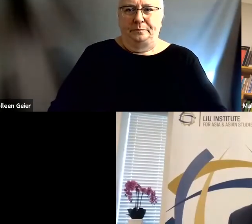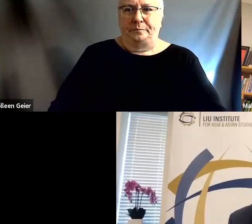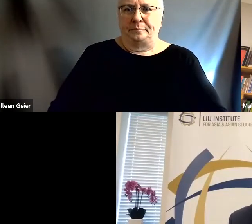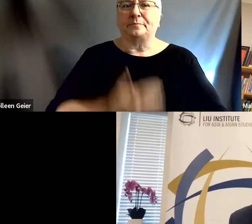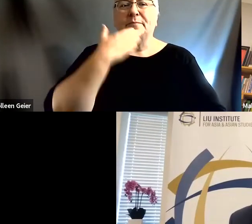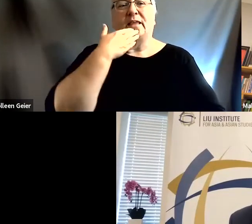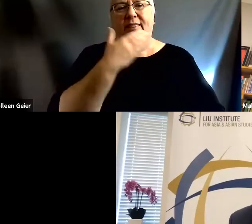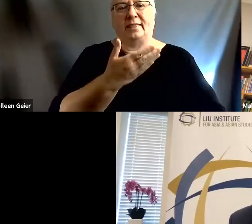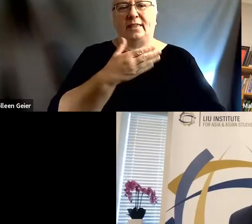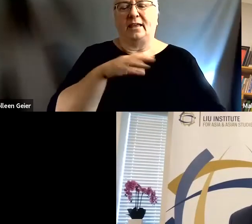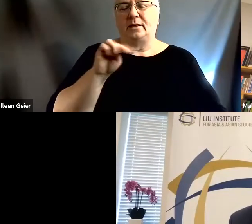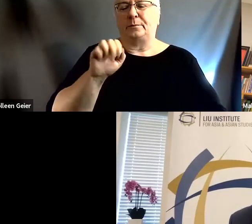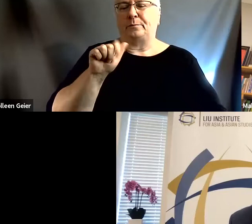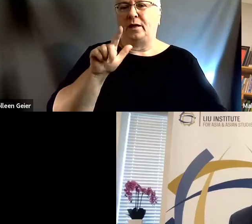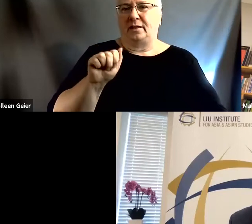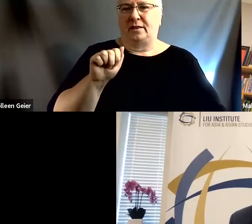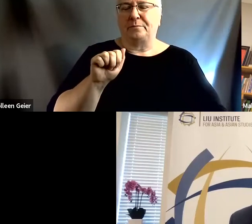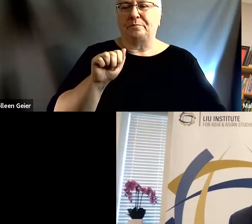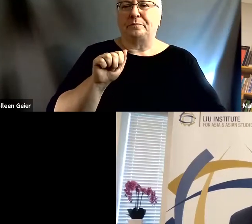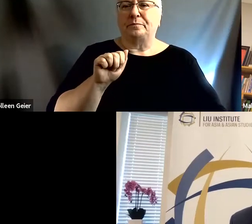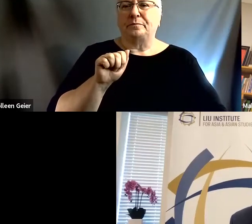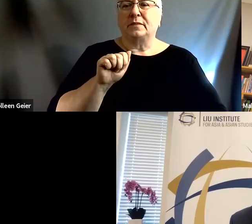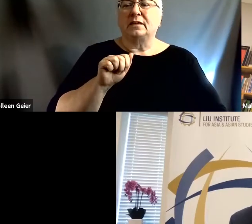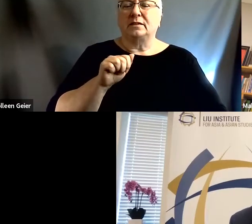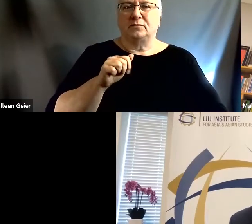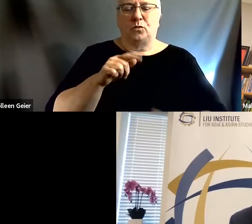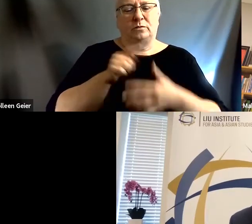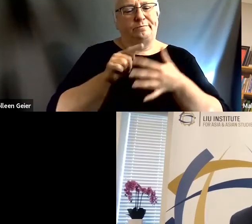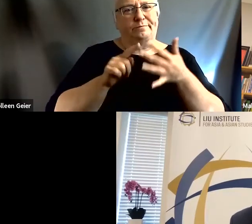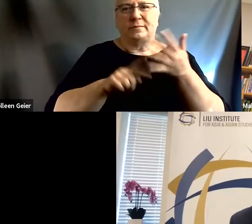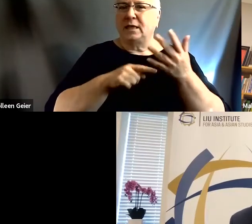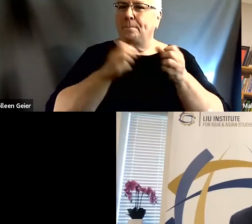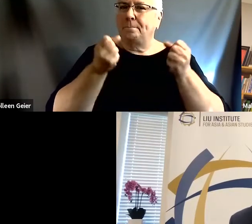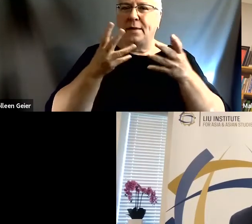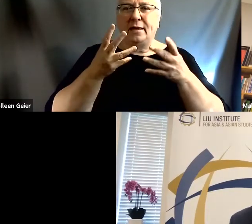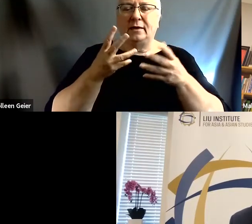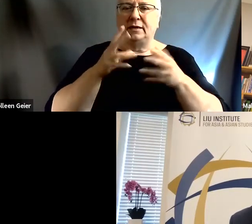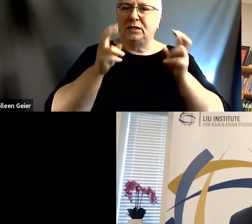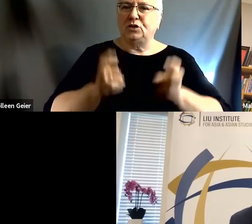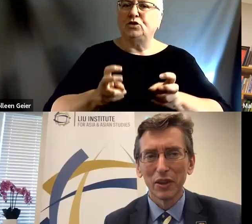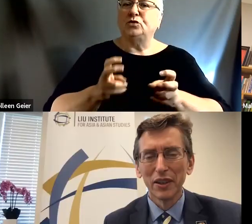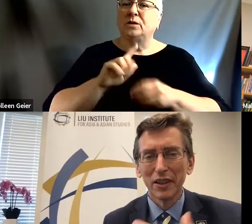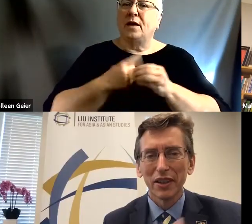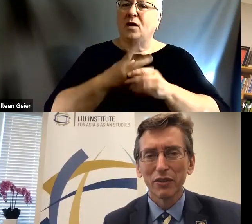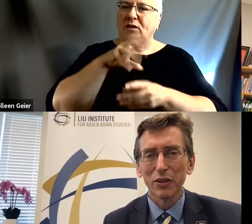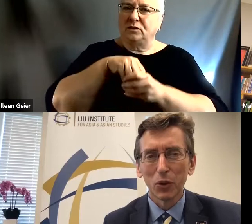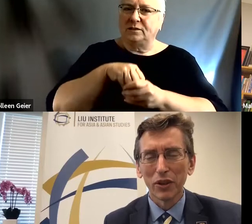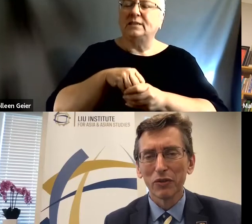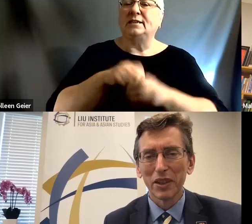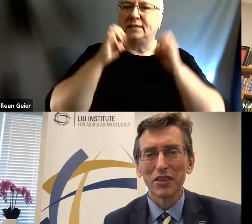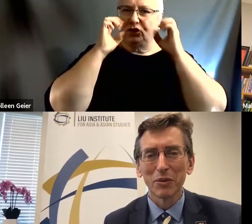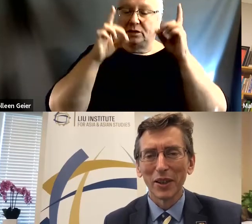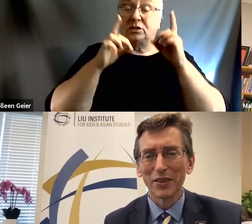Thank you so much, Mala, for taking us through the issues related to inclusivity in education, and also for giving us